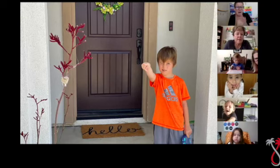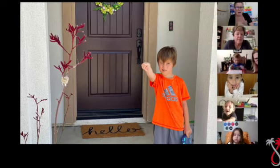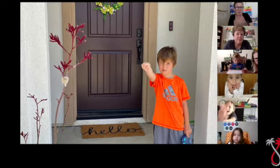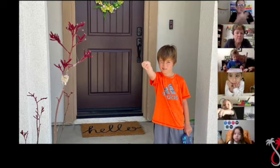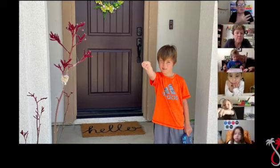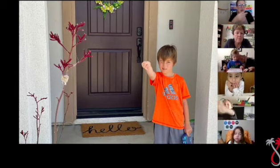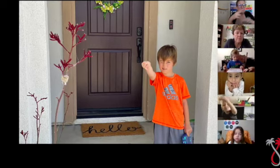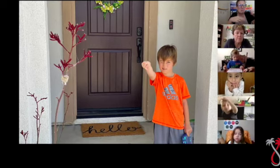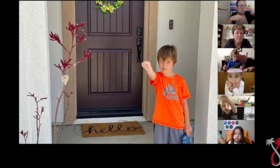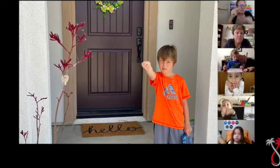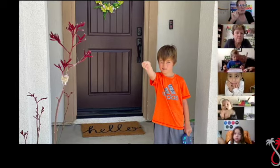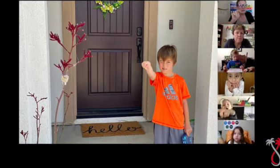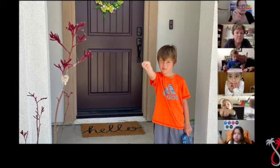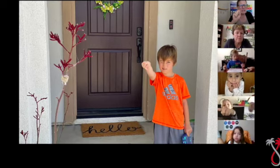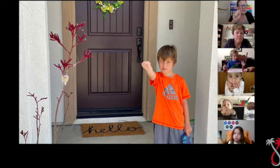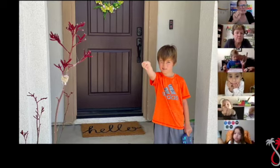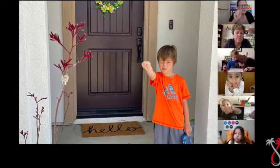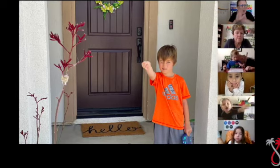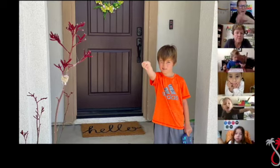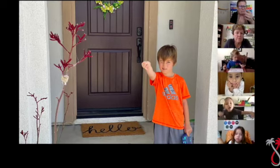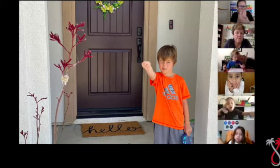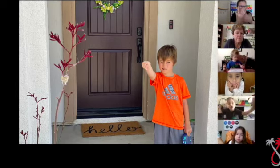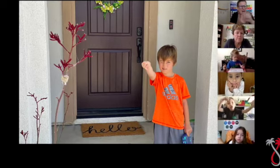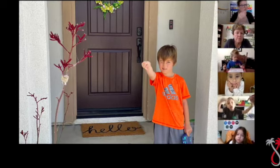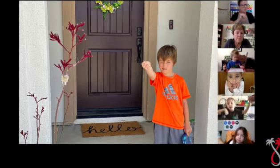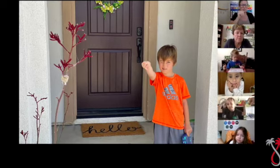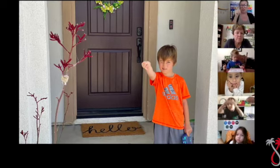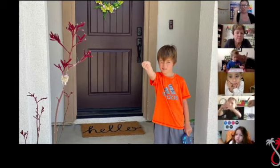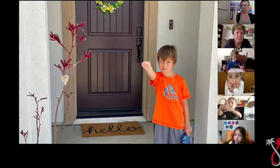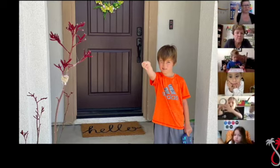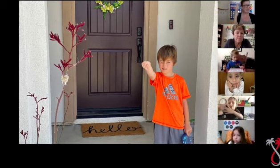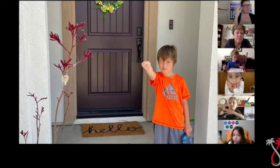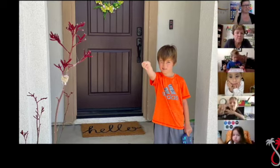A bird built a nest on the plant. Not even on a tree, but a plant.